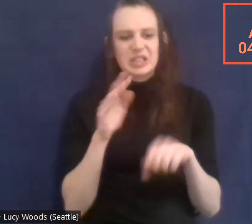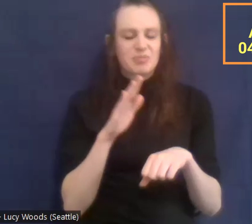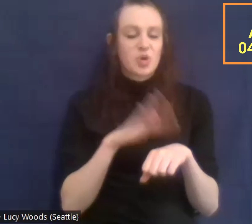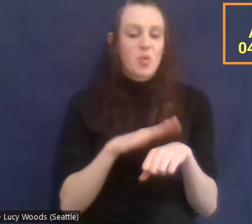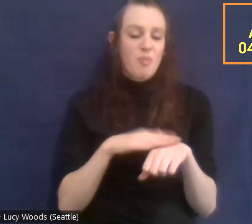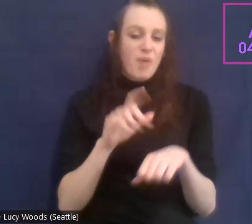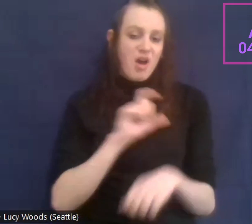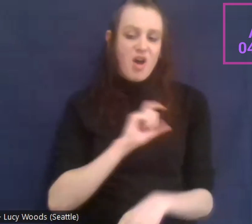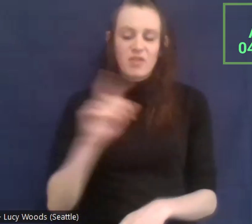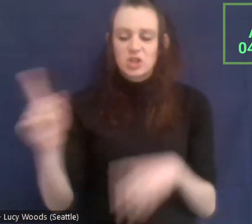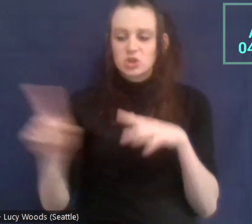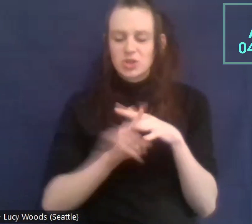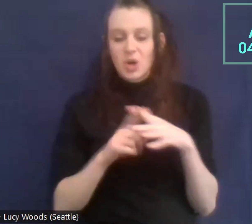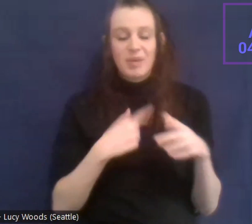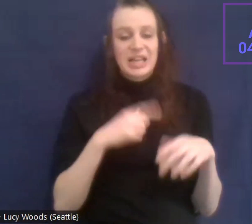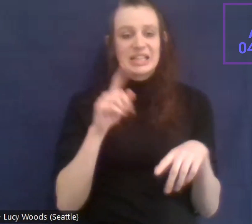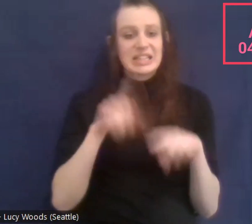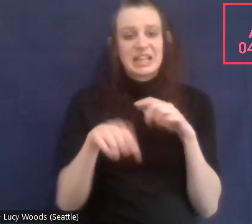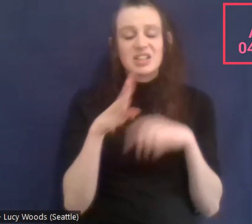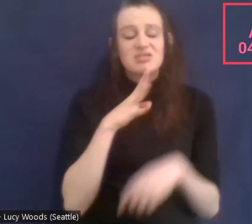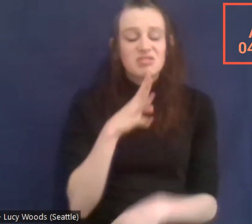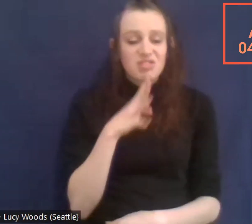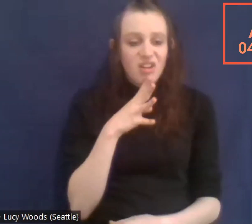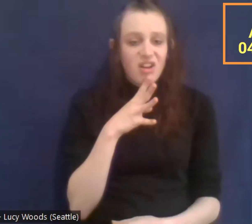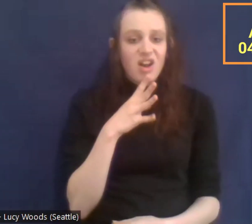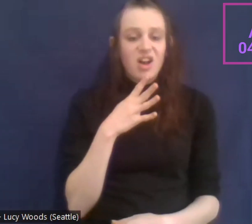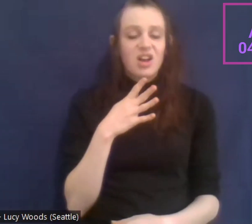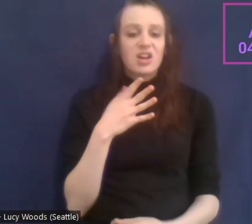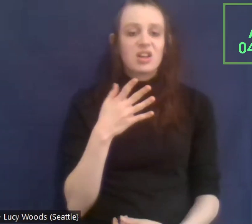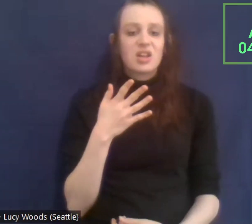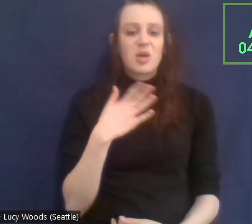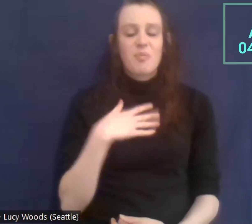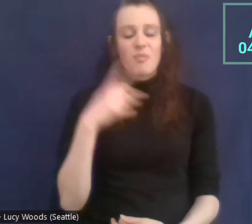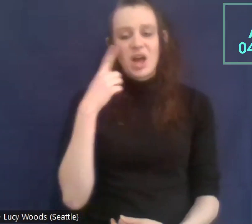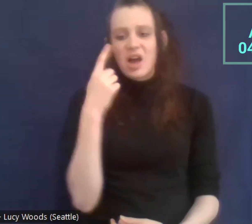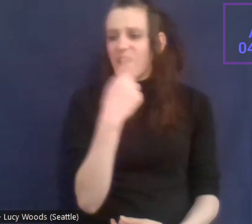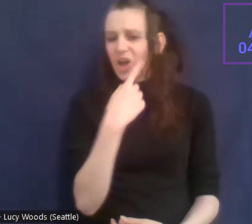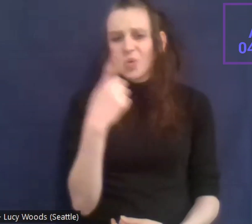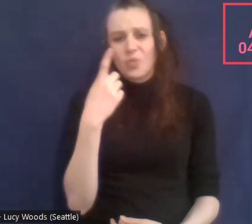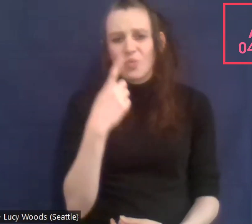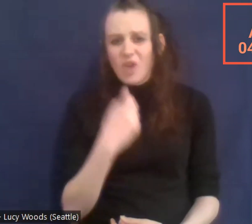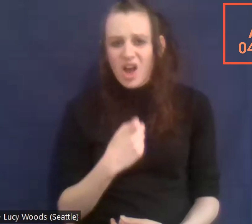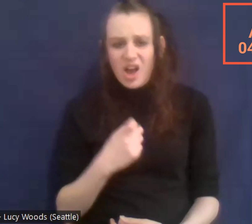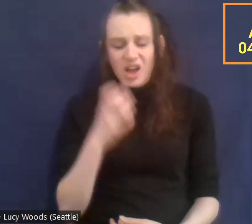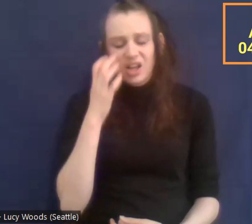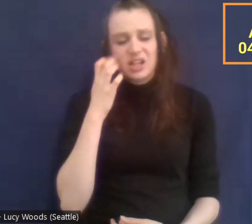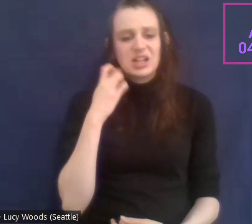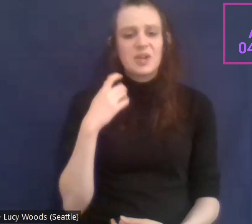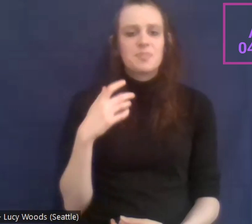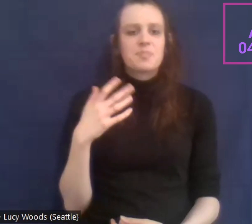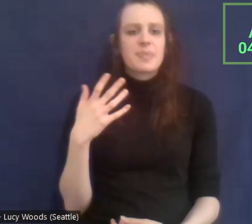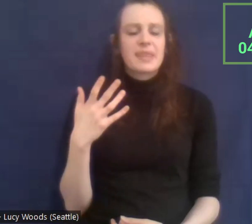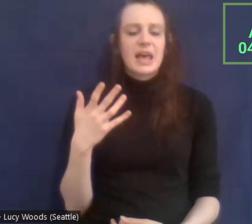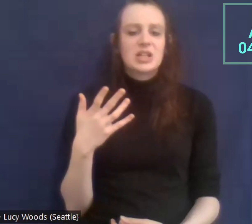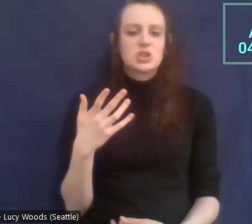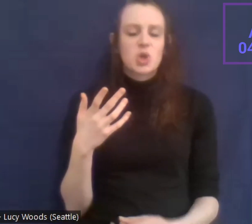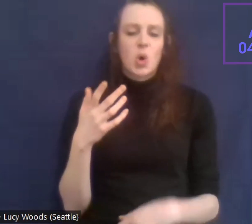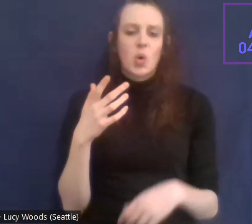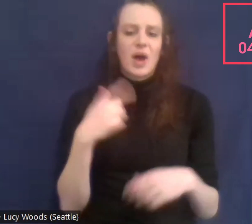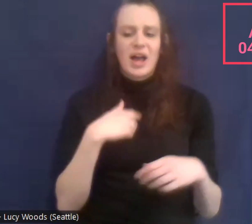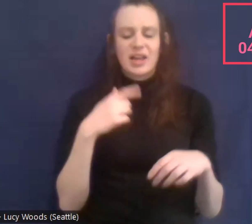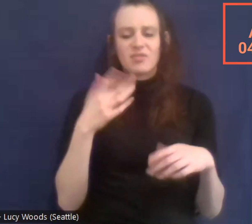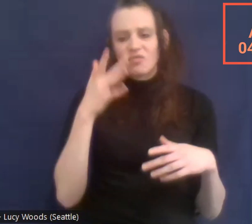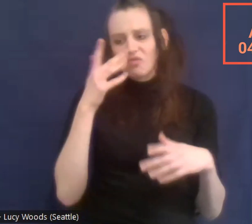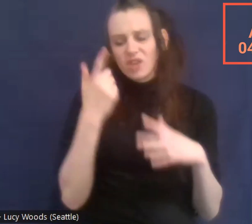My eyes are all bloodshot. I forgot what we were talking about a couple of times, and so I started getting piss tested. I pissed dirty. I was already